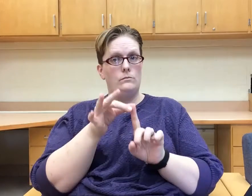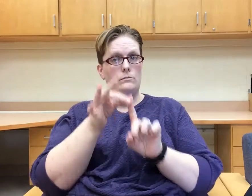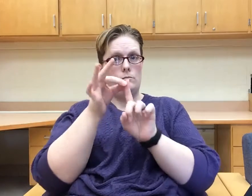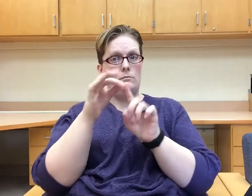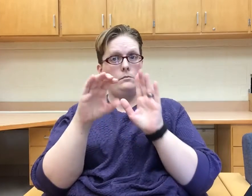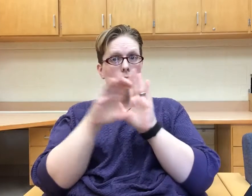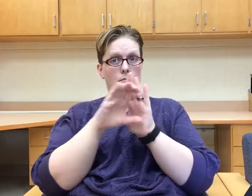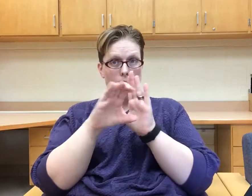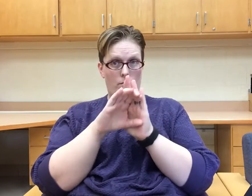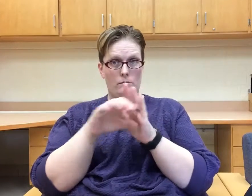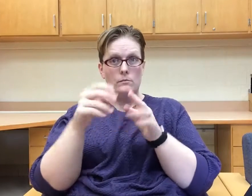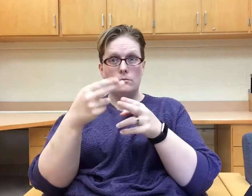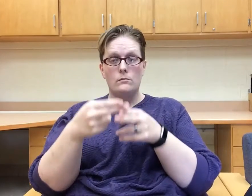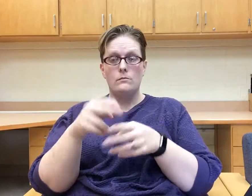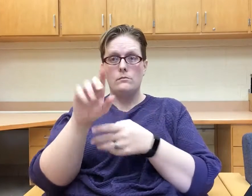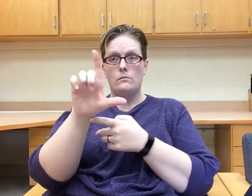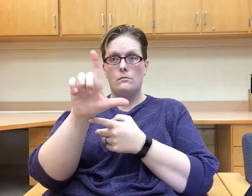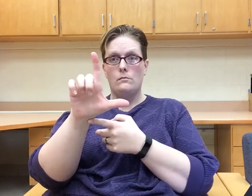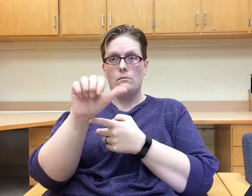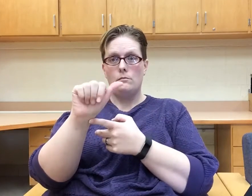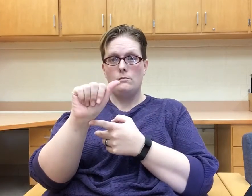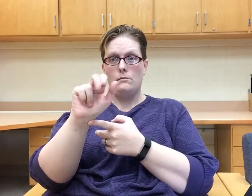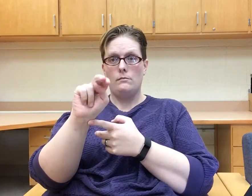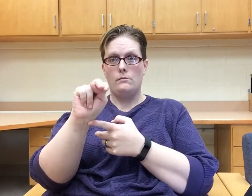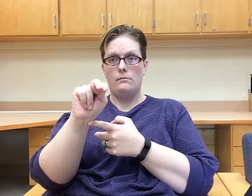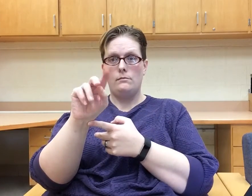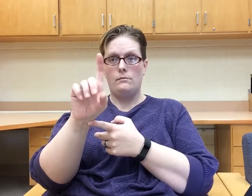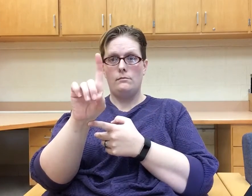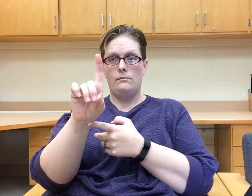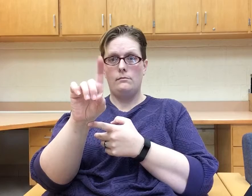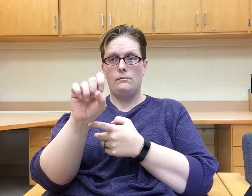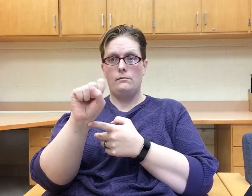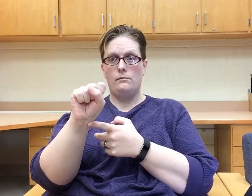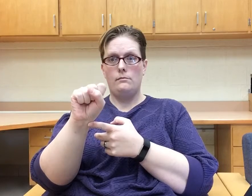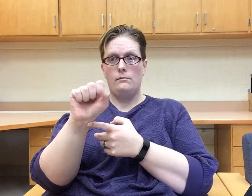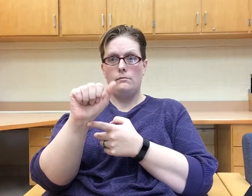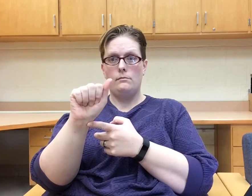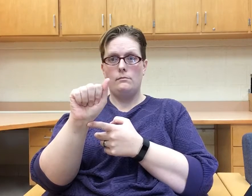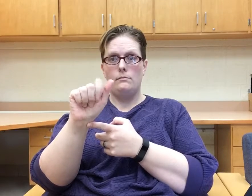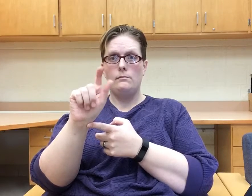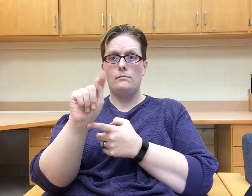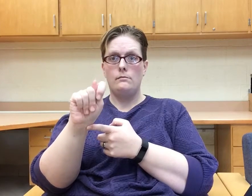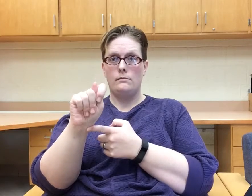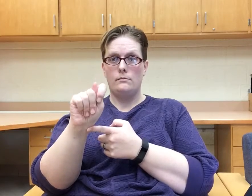their information from? They use spectral pictures called Landsat.